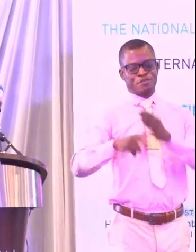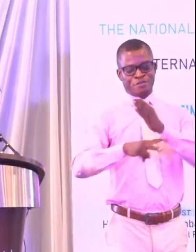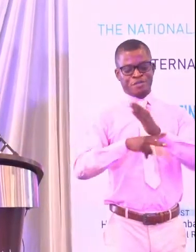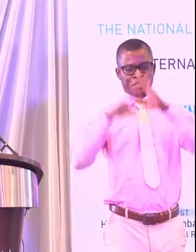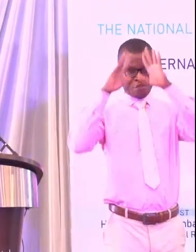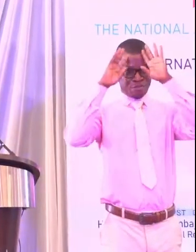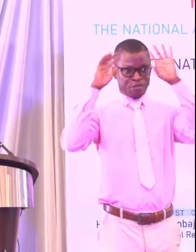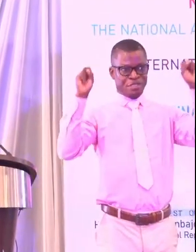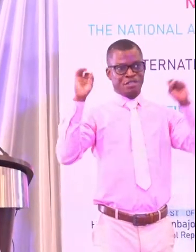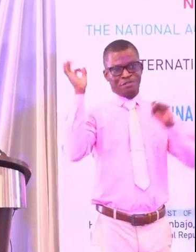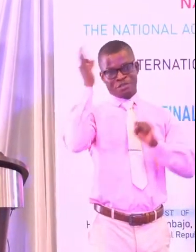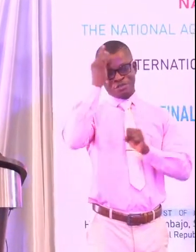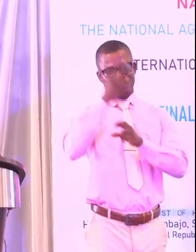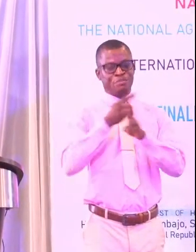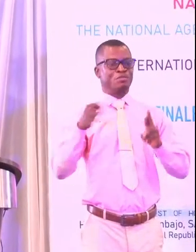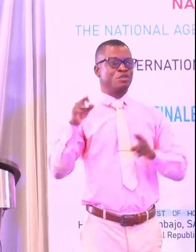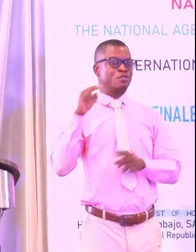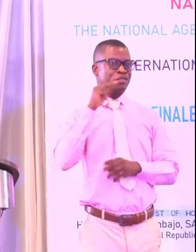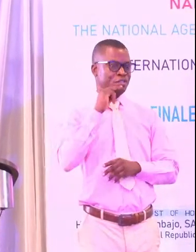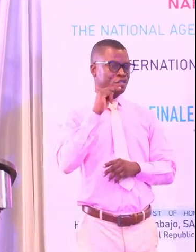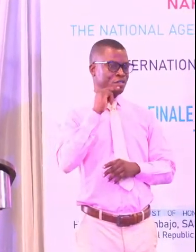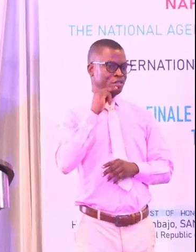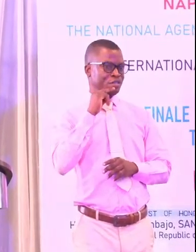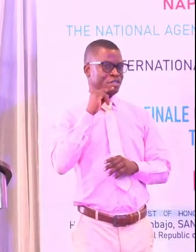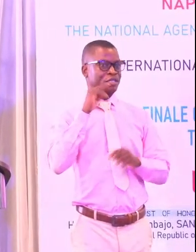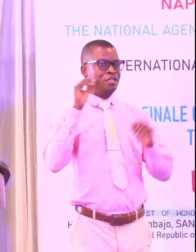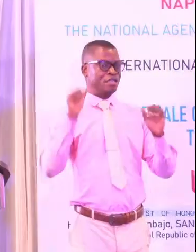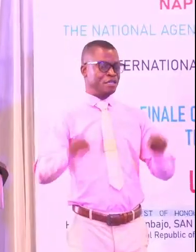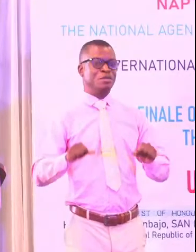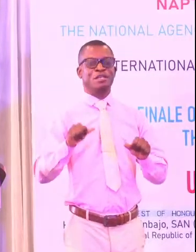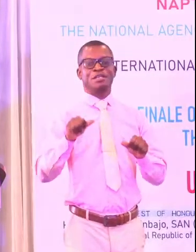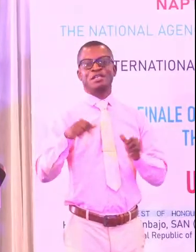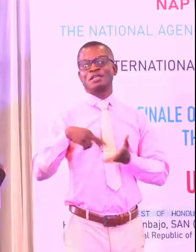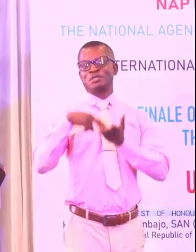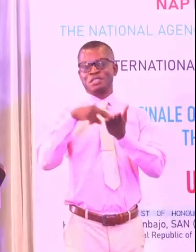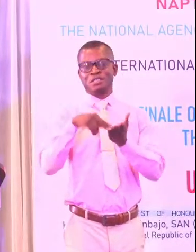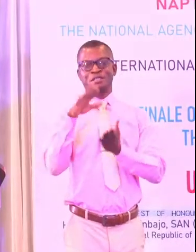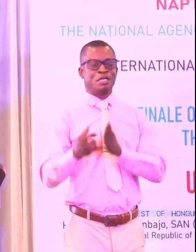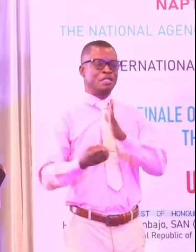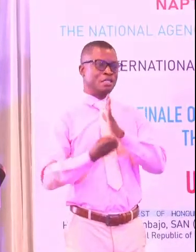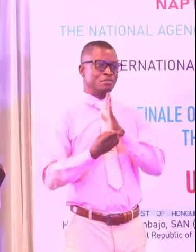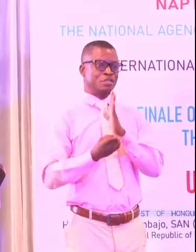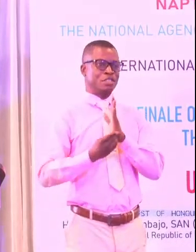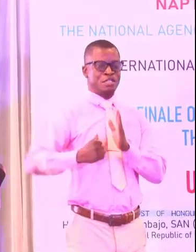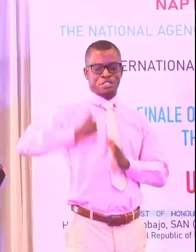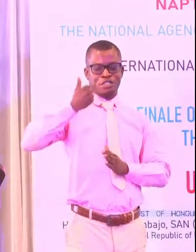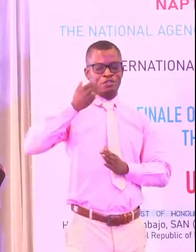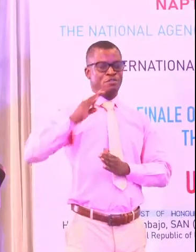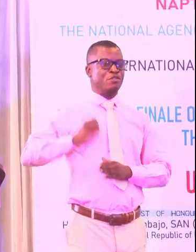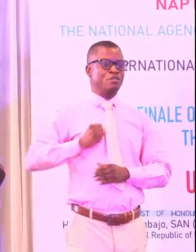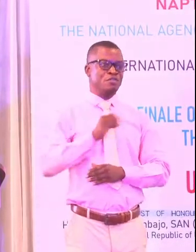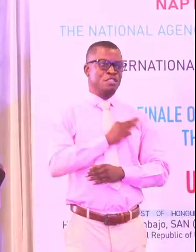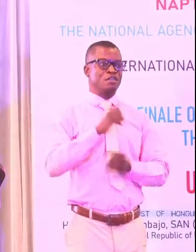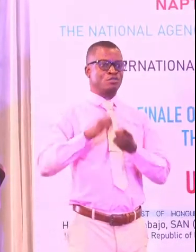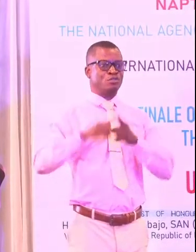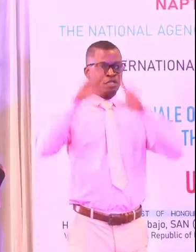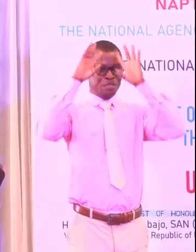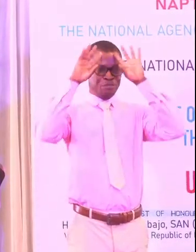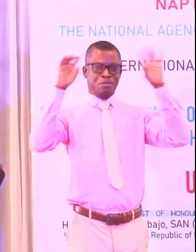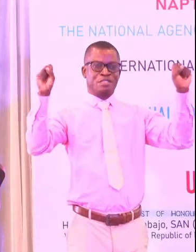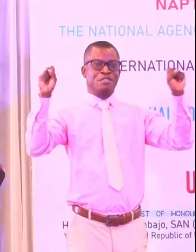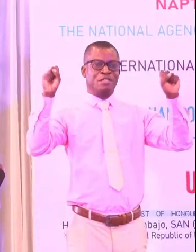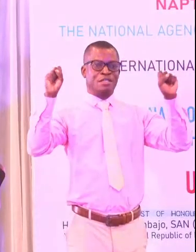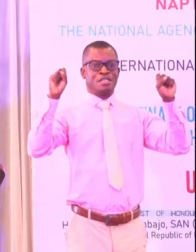of Nigeria, ably represented by the Deputy Chief of Staff to the President, Mr.